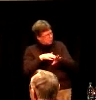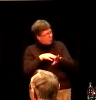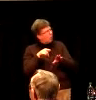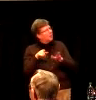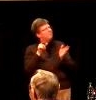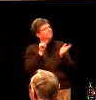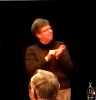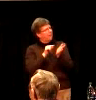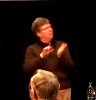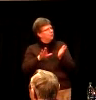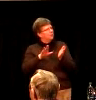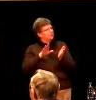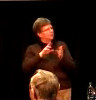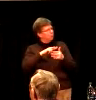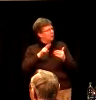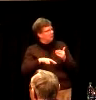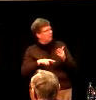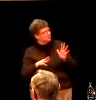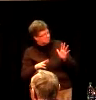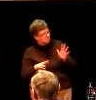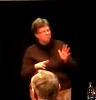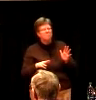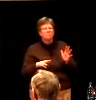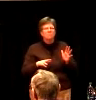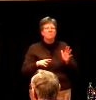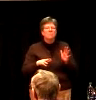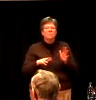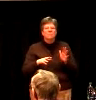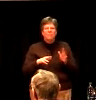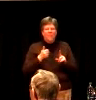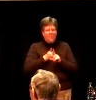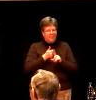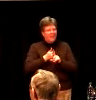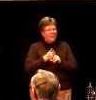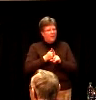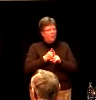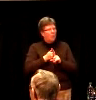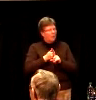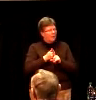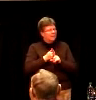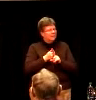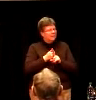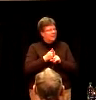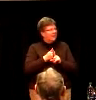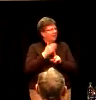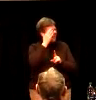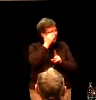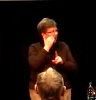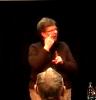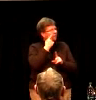his results, just like a good scientist does. But he was also the head of the Esperanto Society.